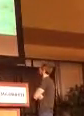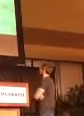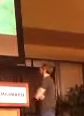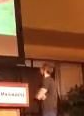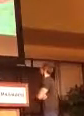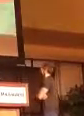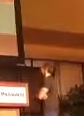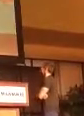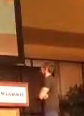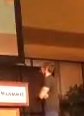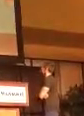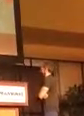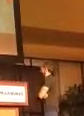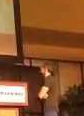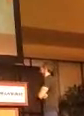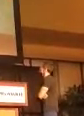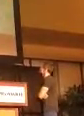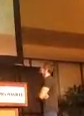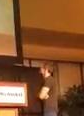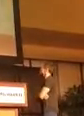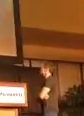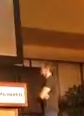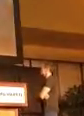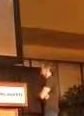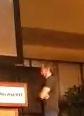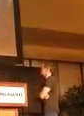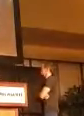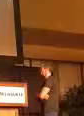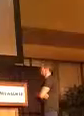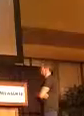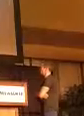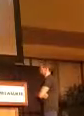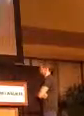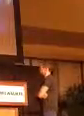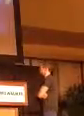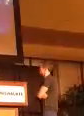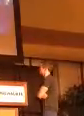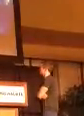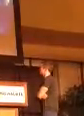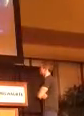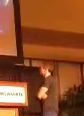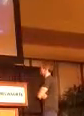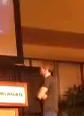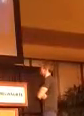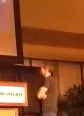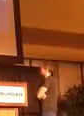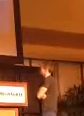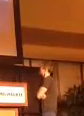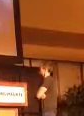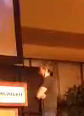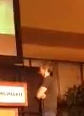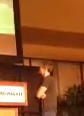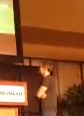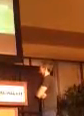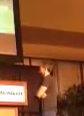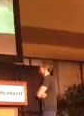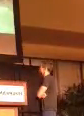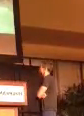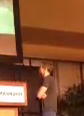Oh, 'cause sometimes fate and your dreams will collide.